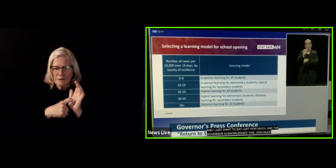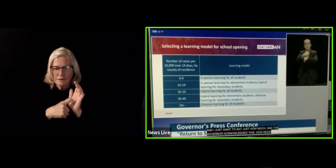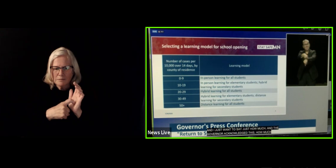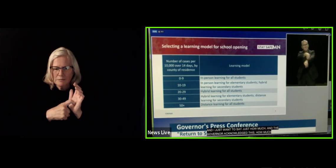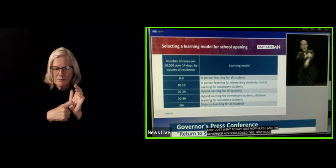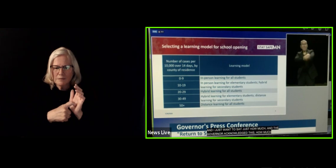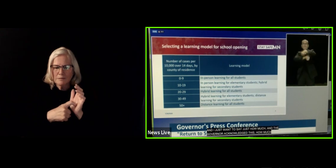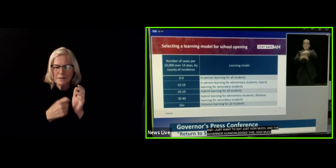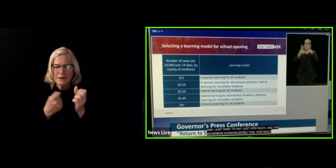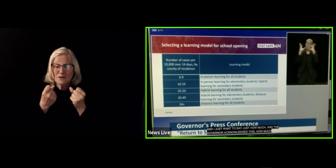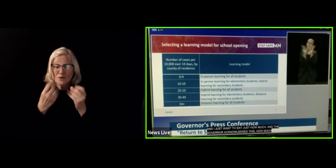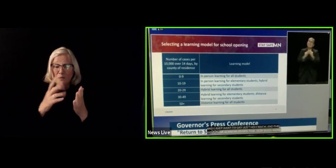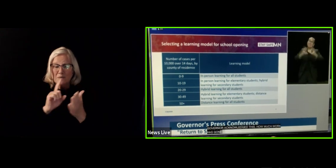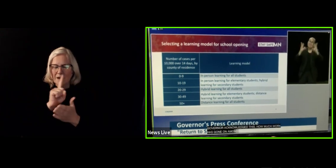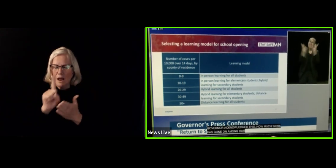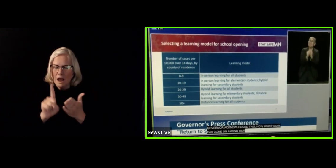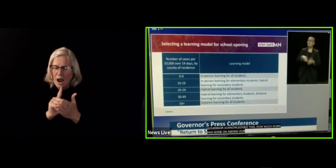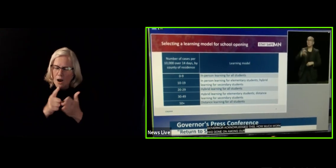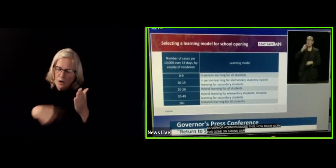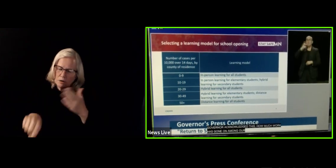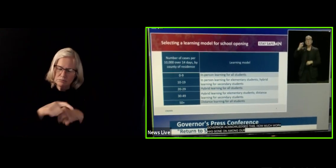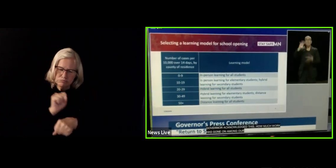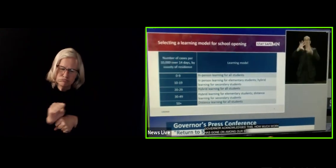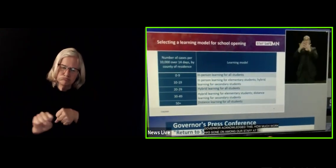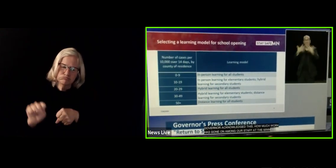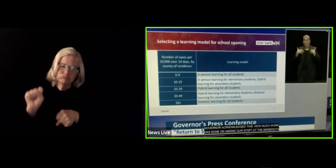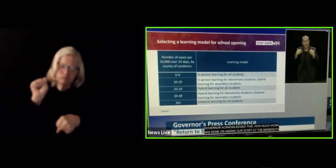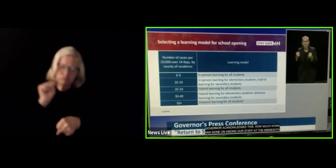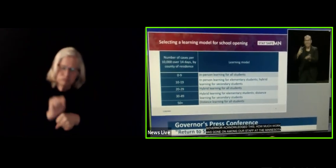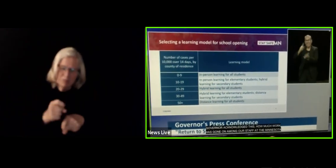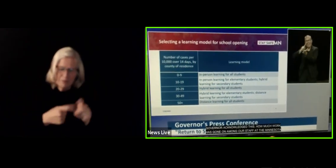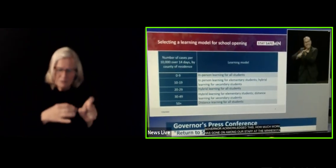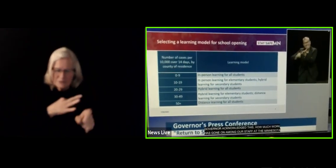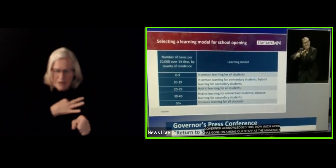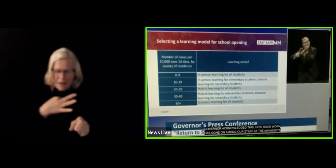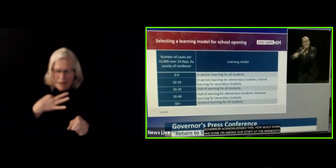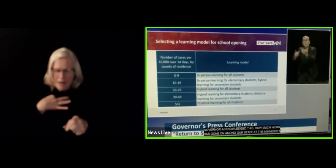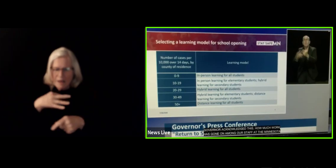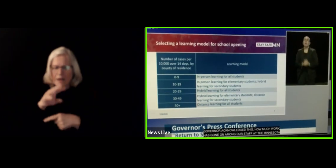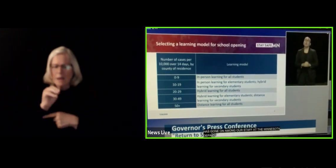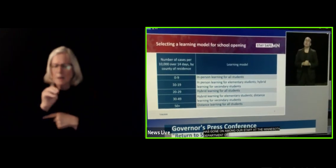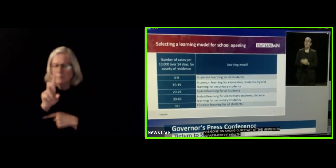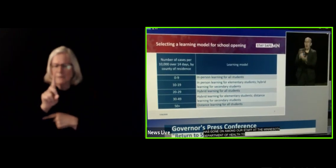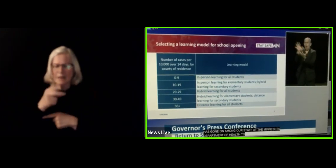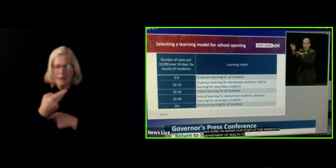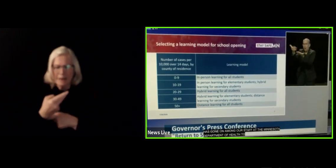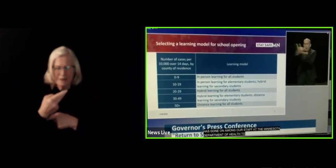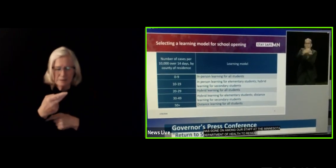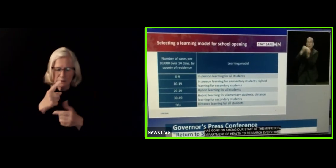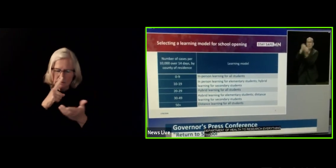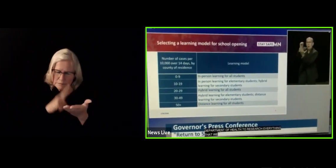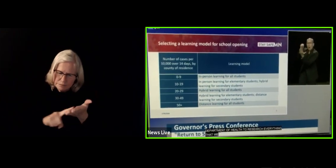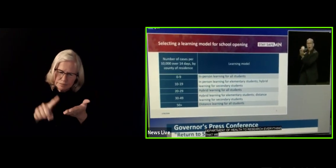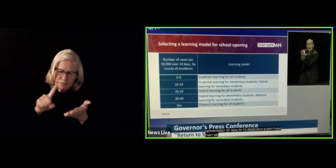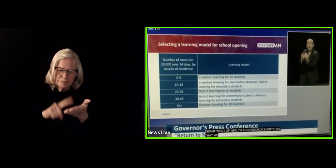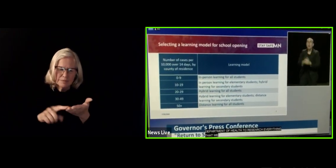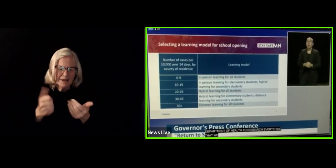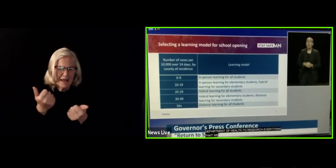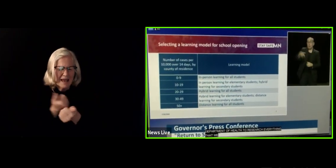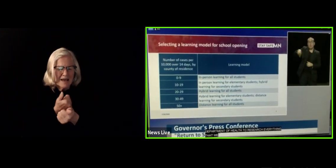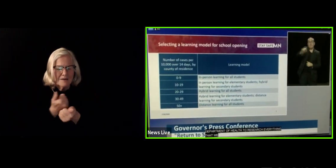at the Minnesota Department of Health to research everything that we can know. And they have poured over the months